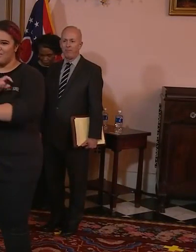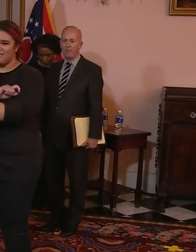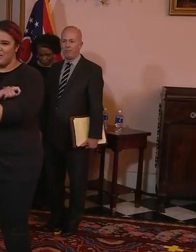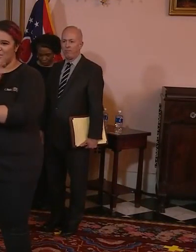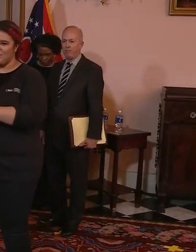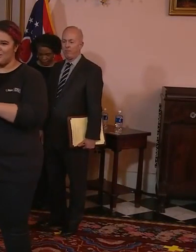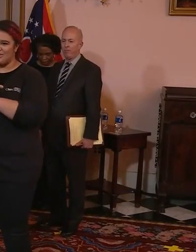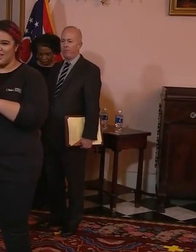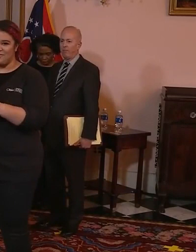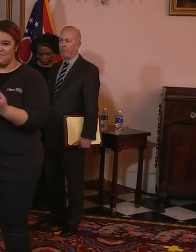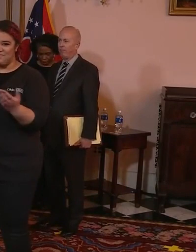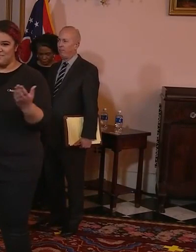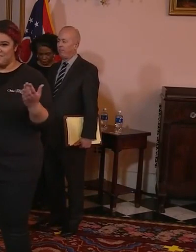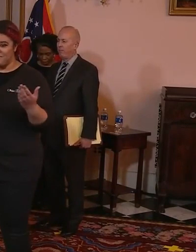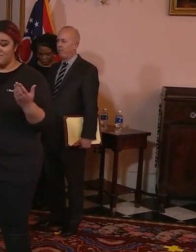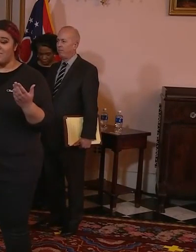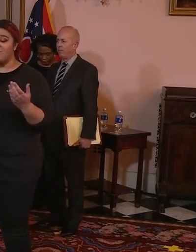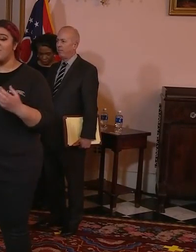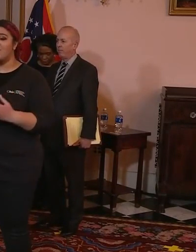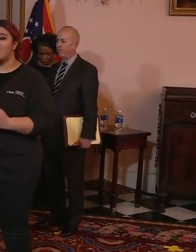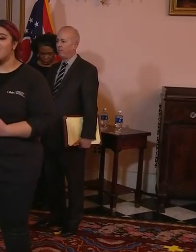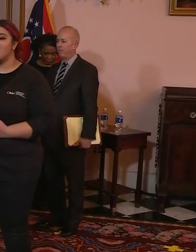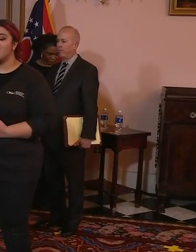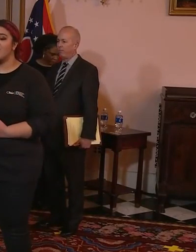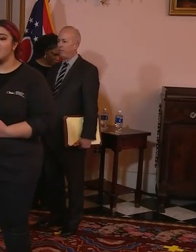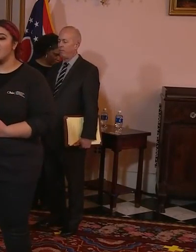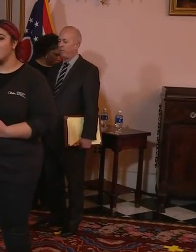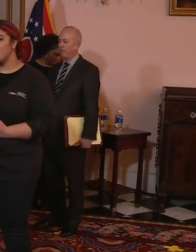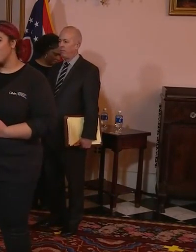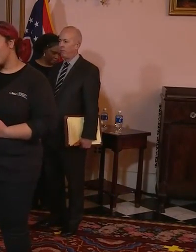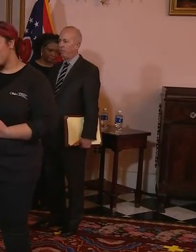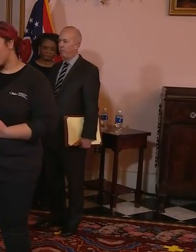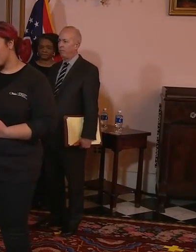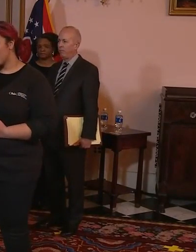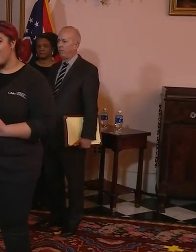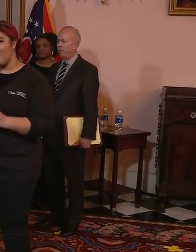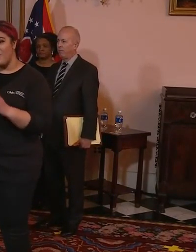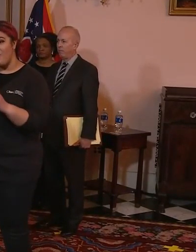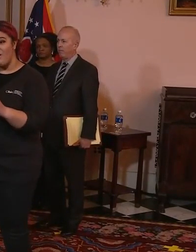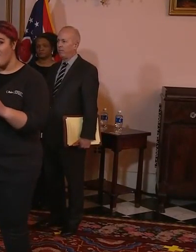everyone. Our goal is that next St. Patrick's